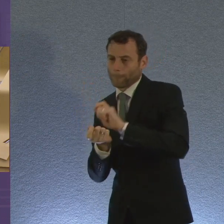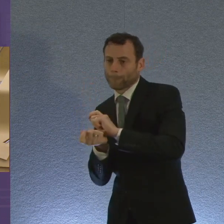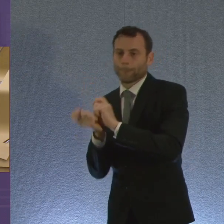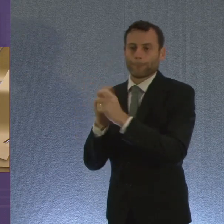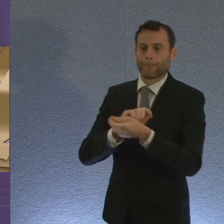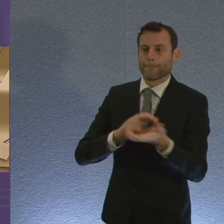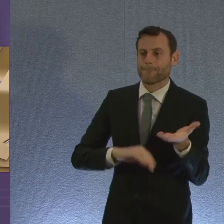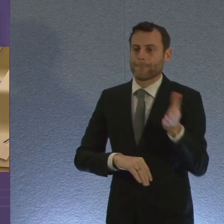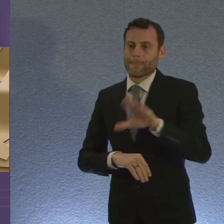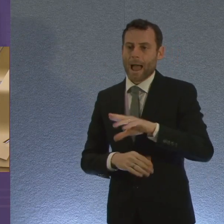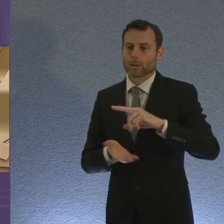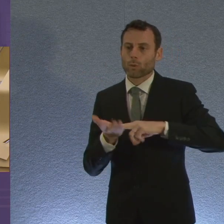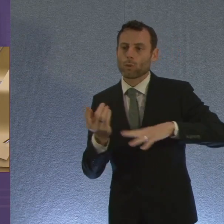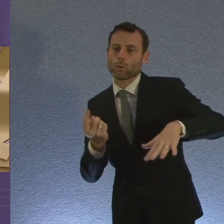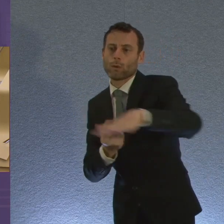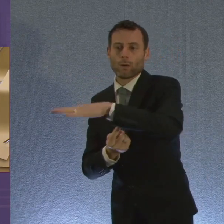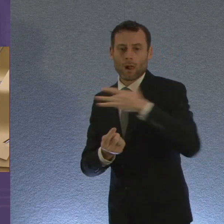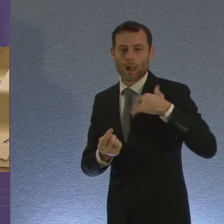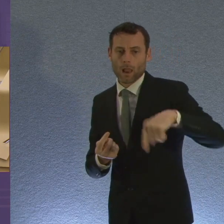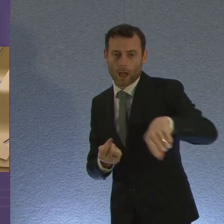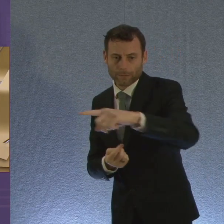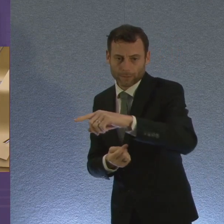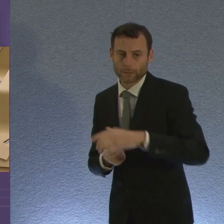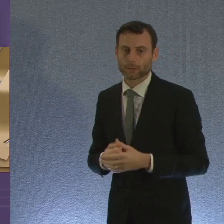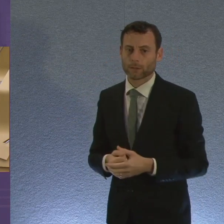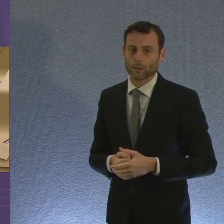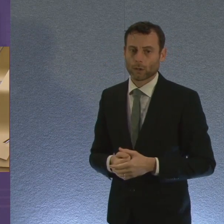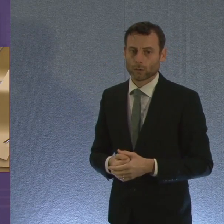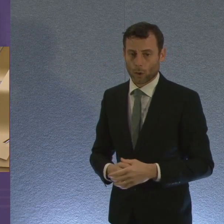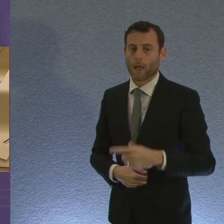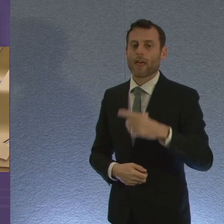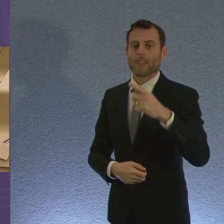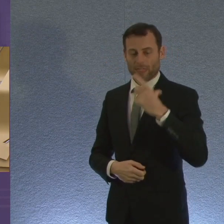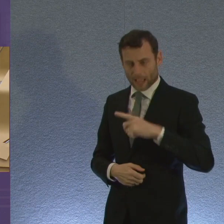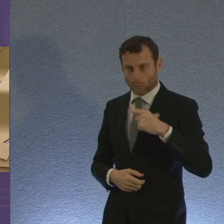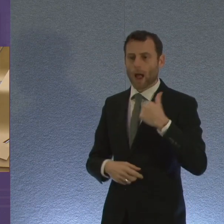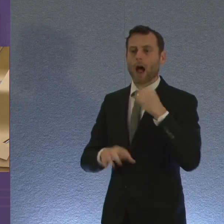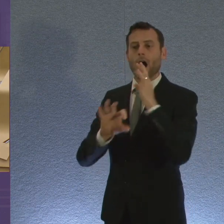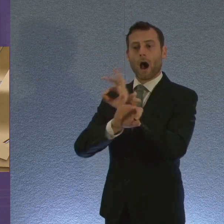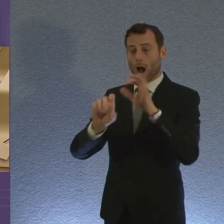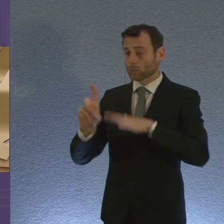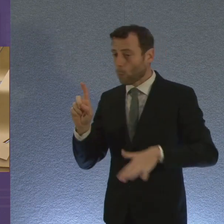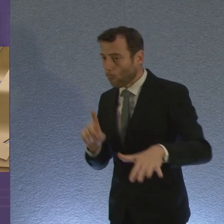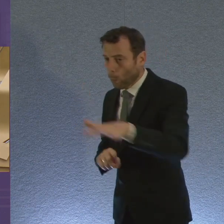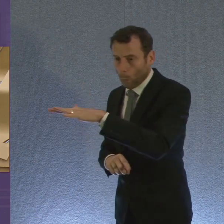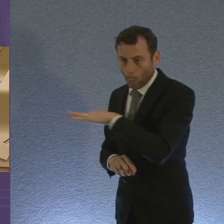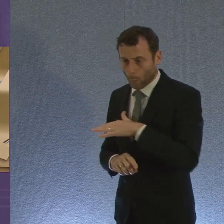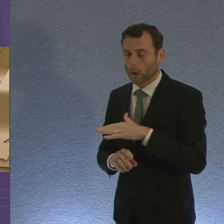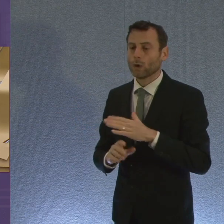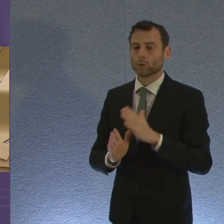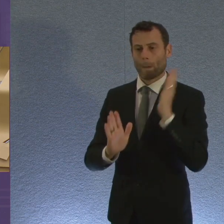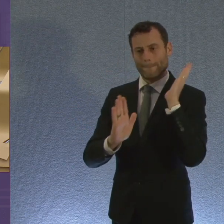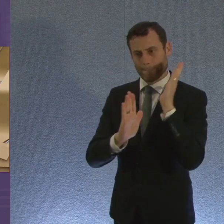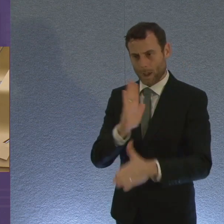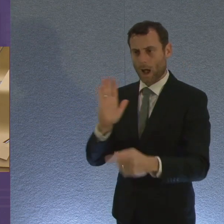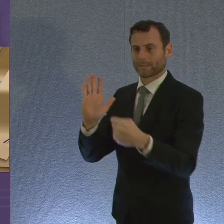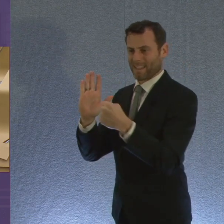work across parties and between individuals. Those are the reasons I invite everyone in this chamber to pass this bill